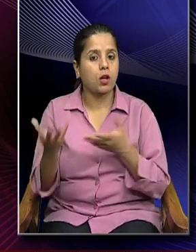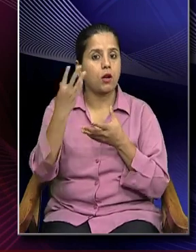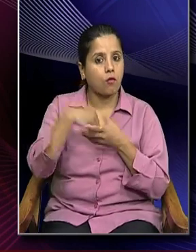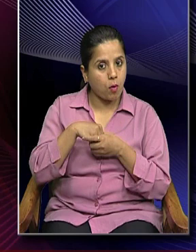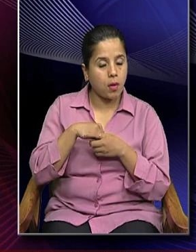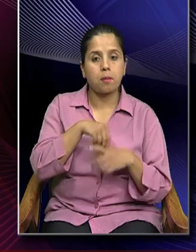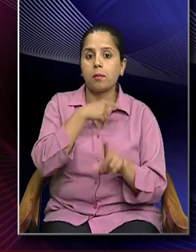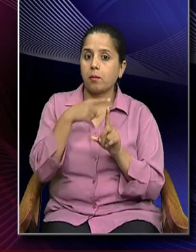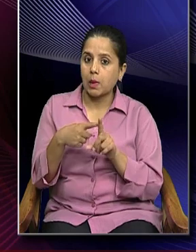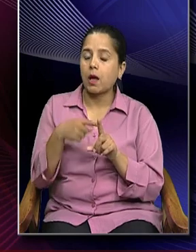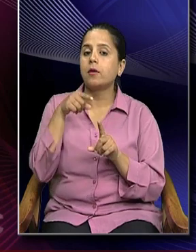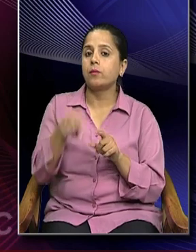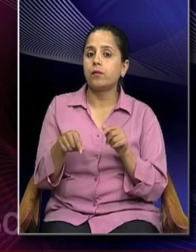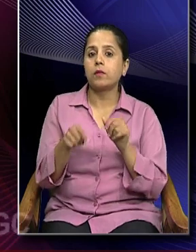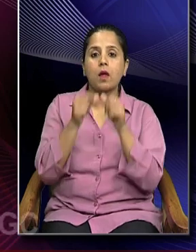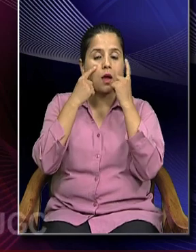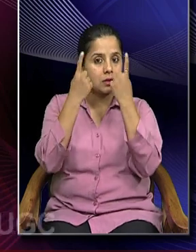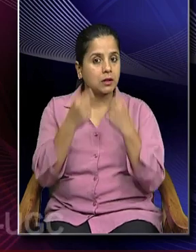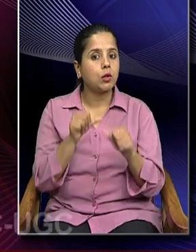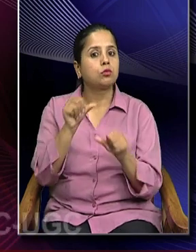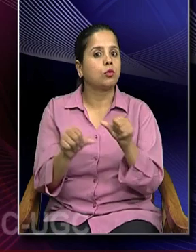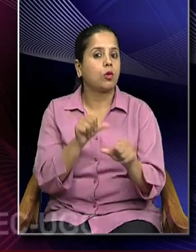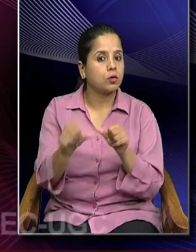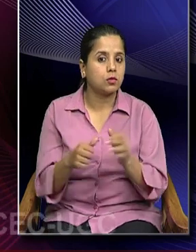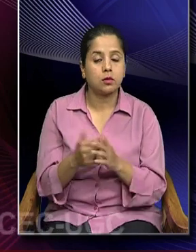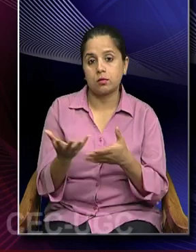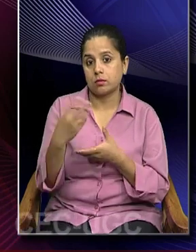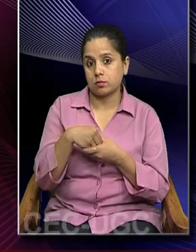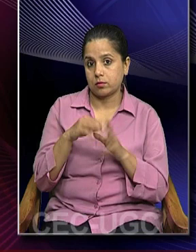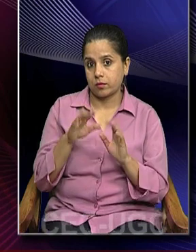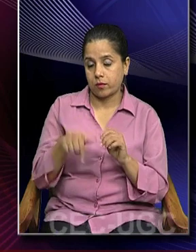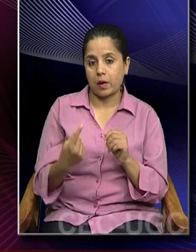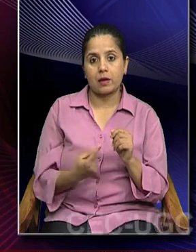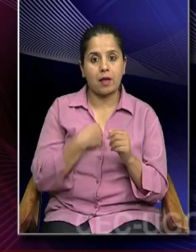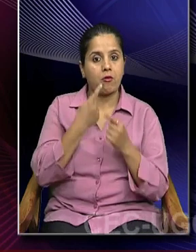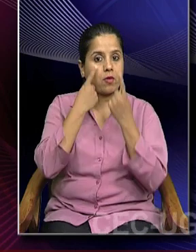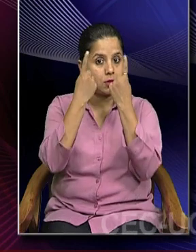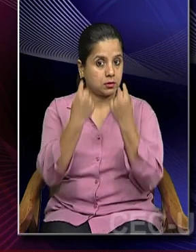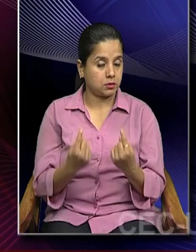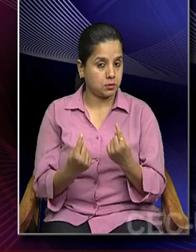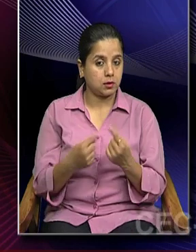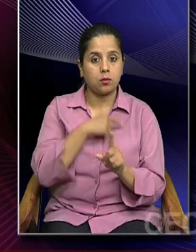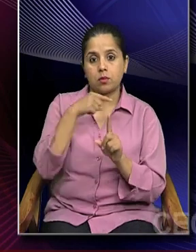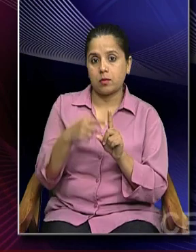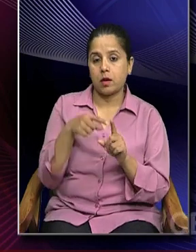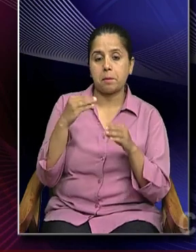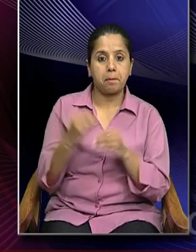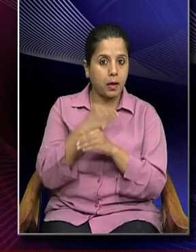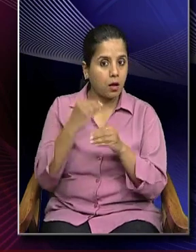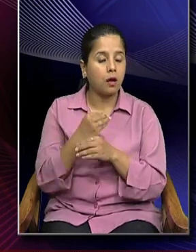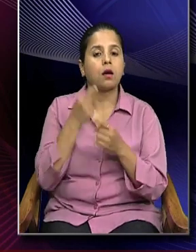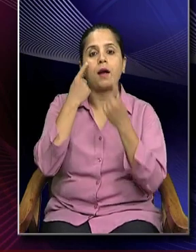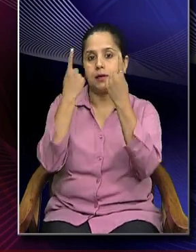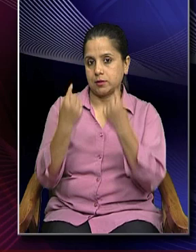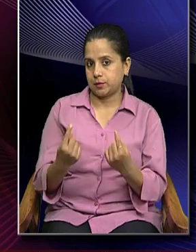involvement in the assessment process, including the self-assessment and the peer